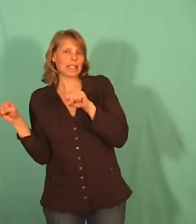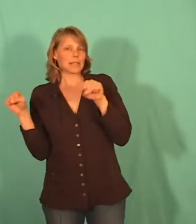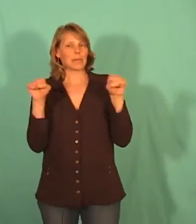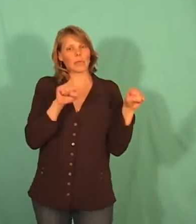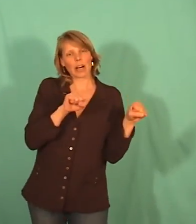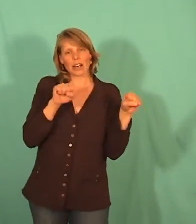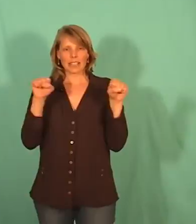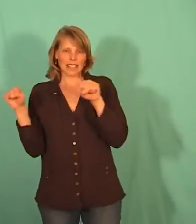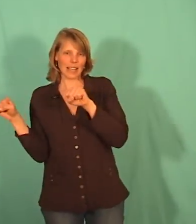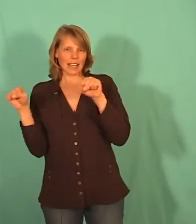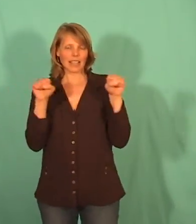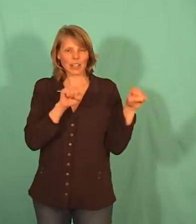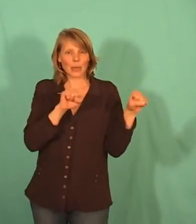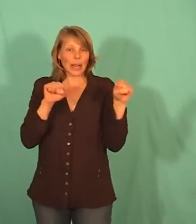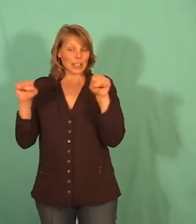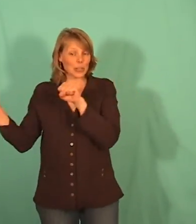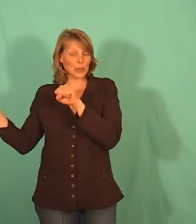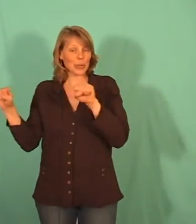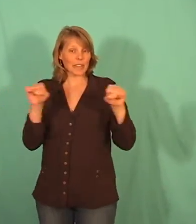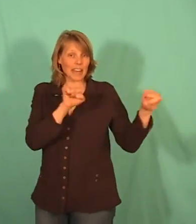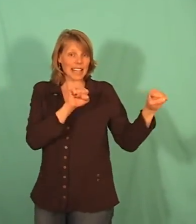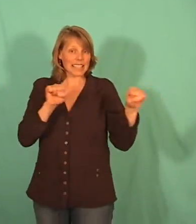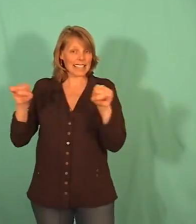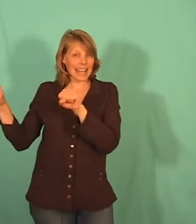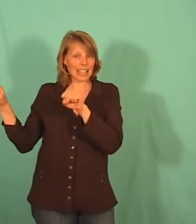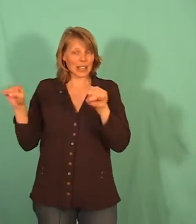me wanna tango and do the fandango.